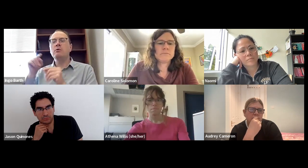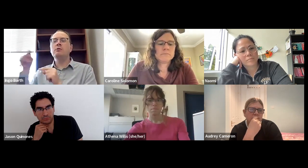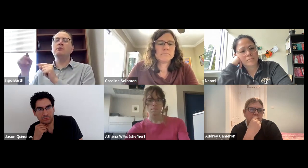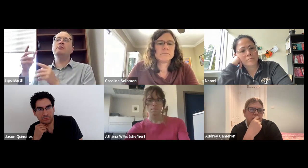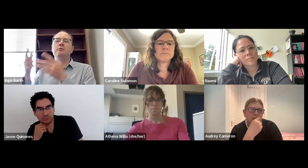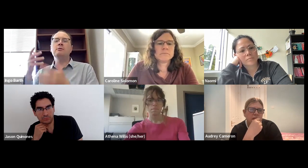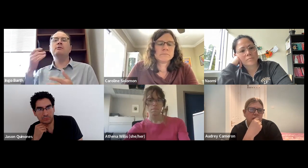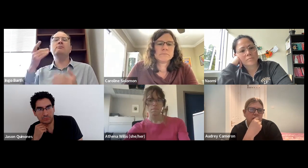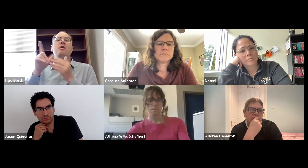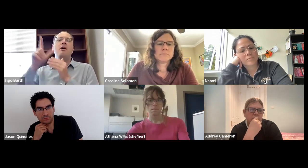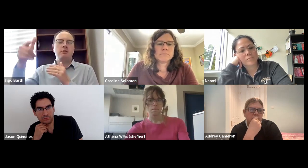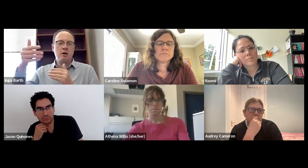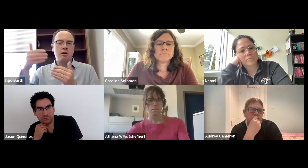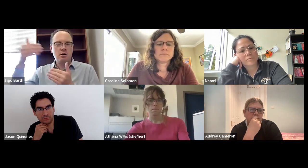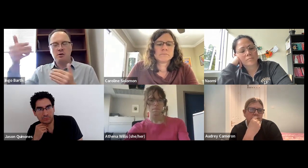Or if there's more of a linguistics discussion,